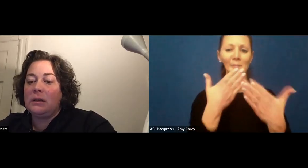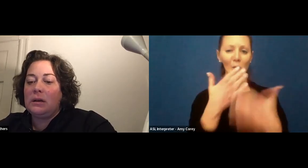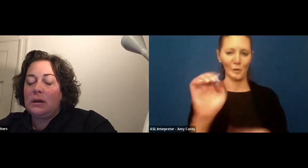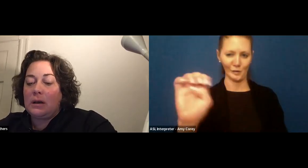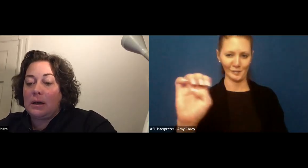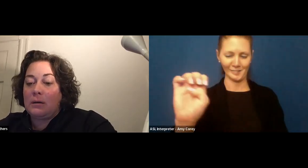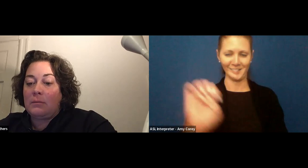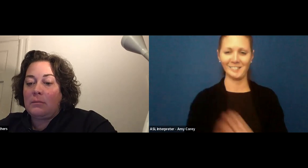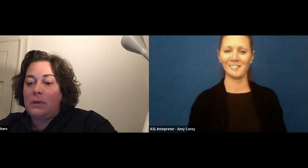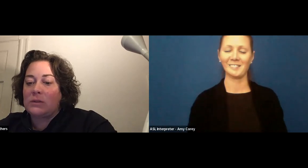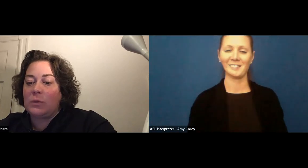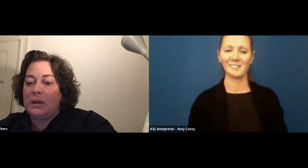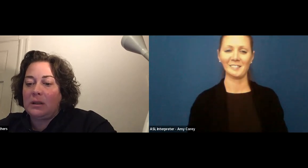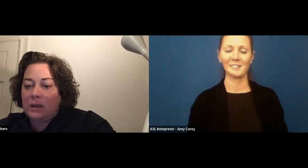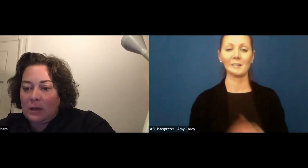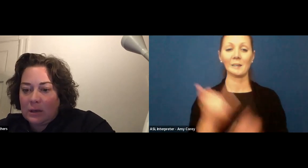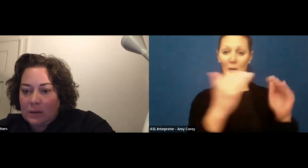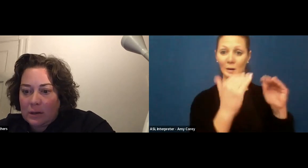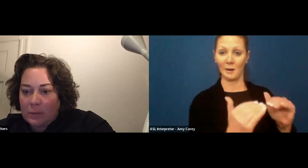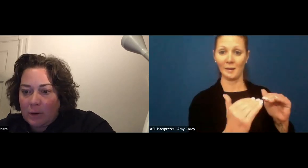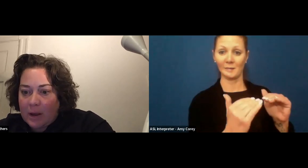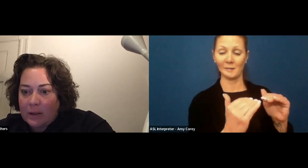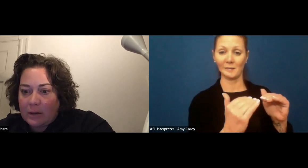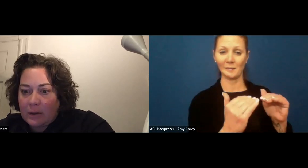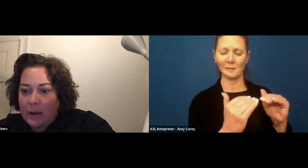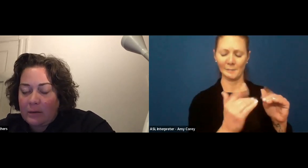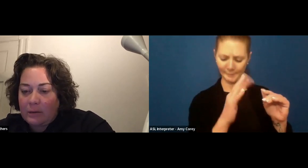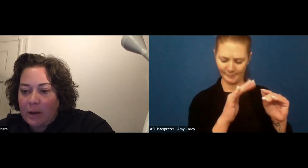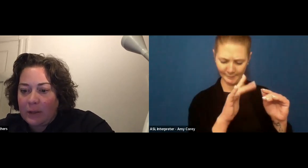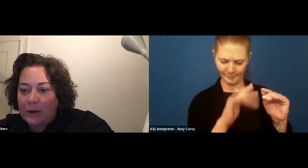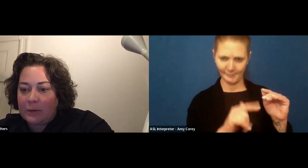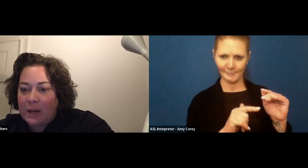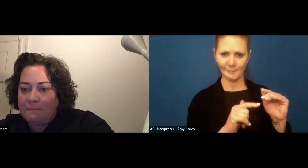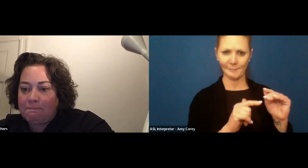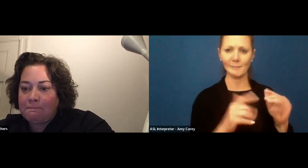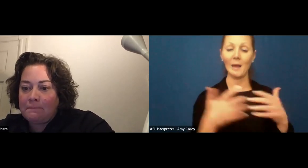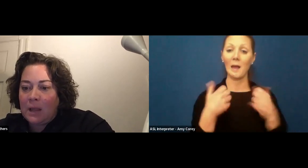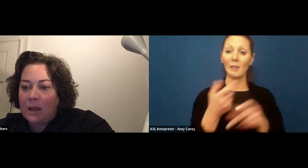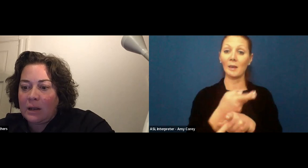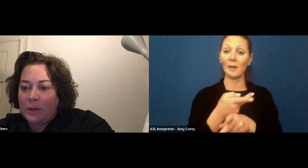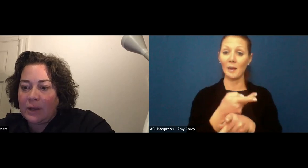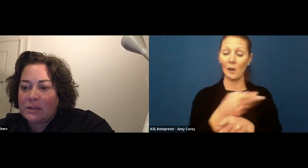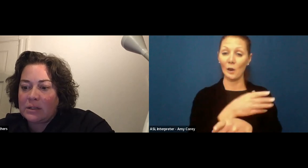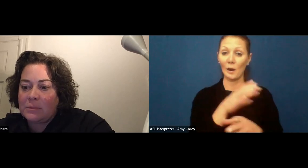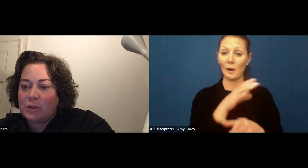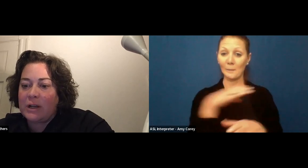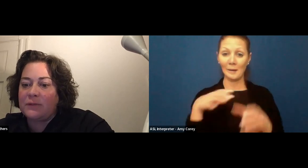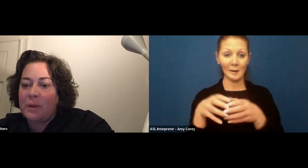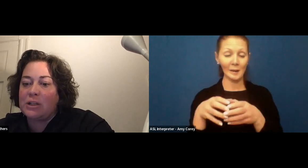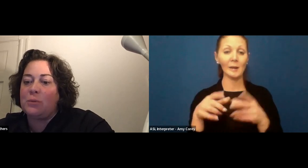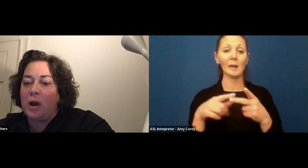Ernest. Next would be the, where am I? The Healthcare Committee and Healthcare